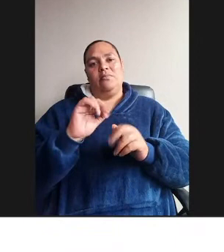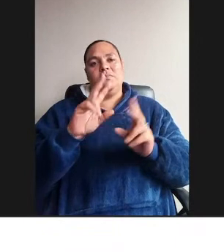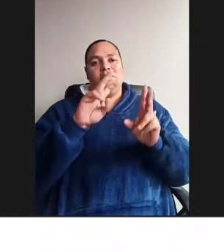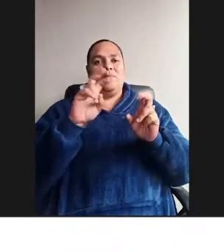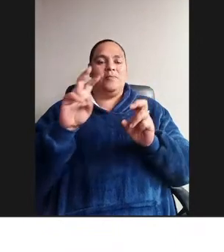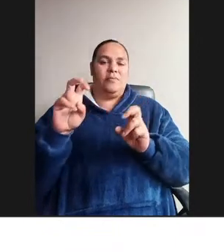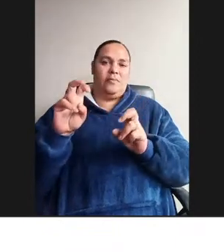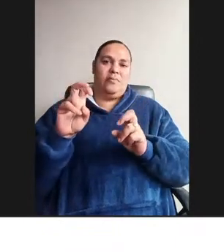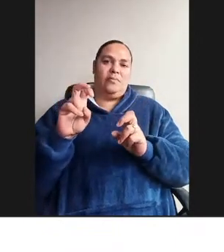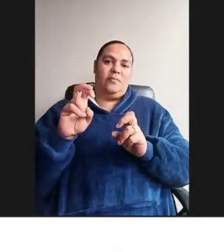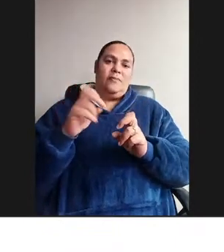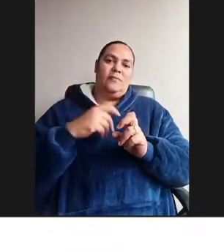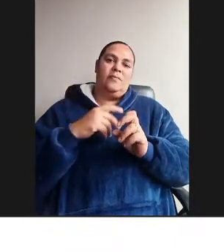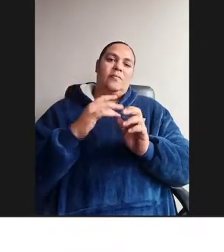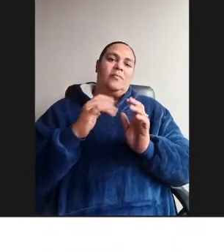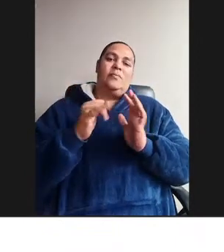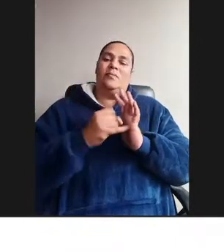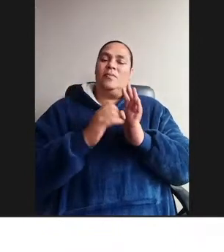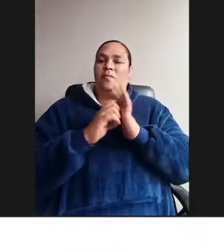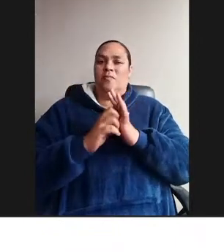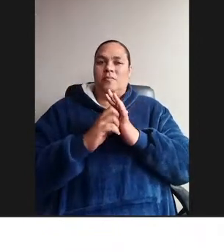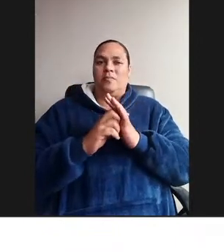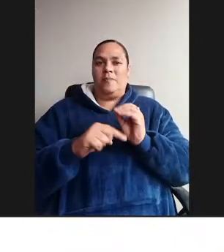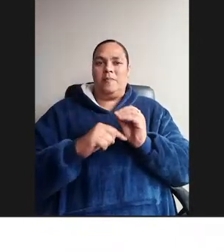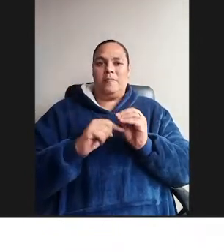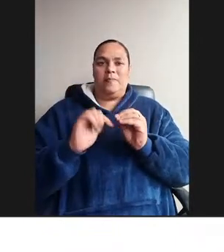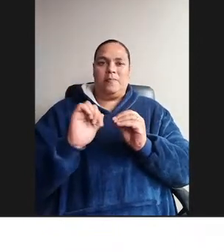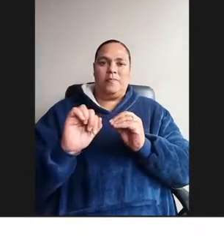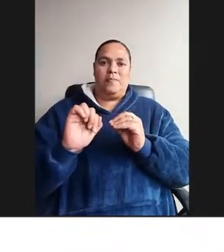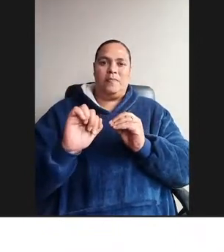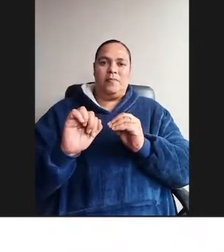make an example with the